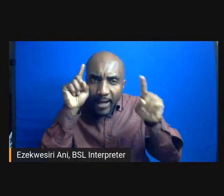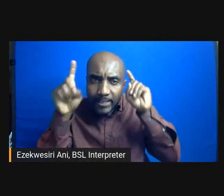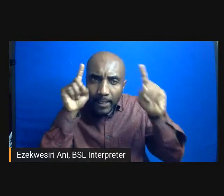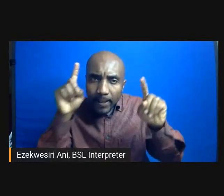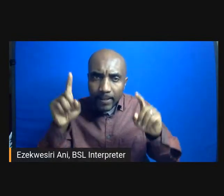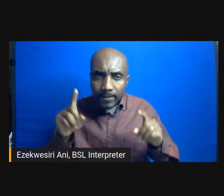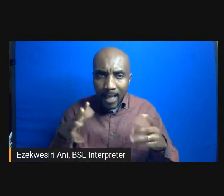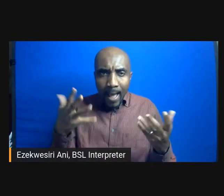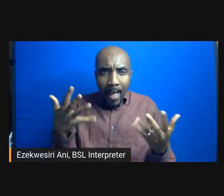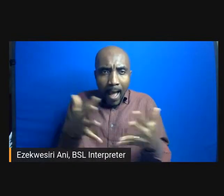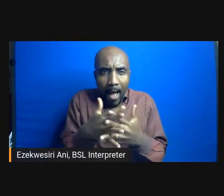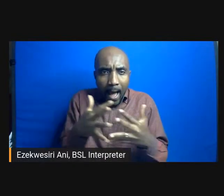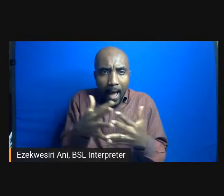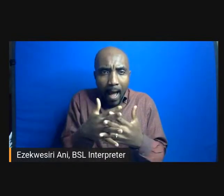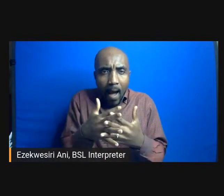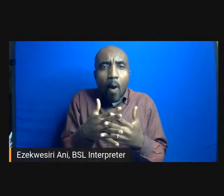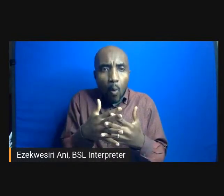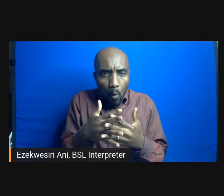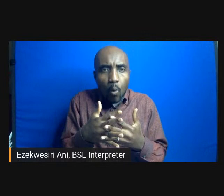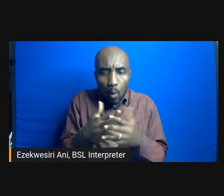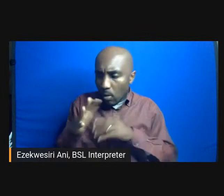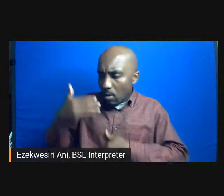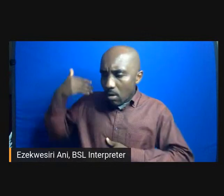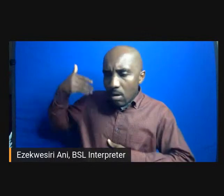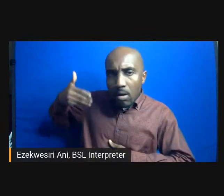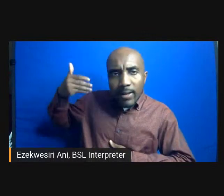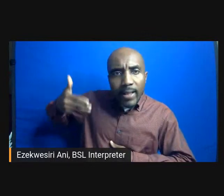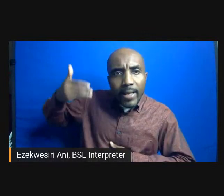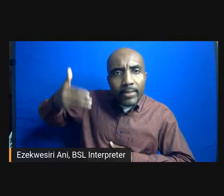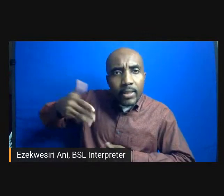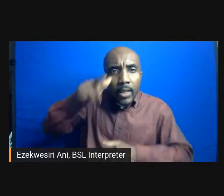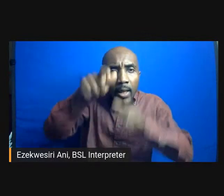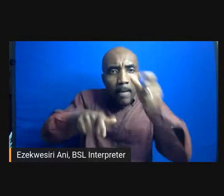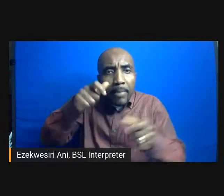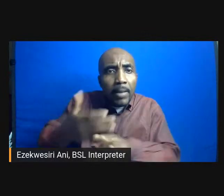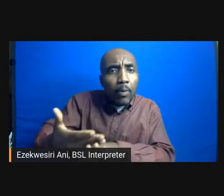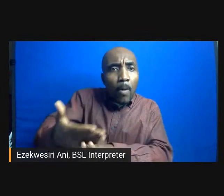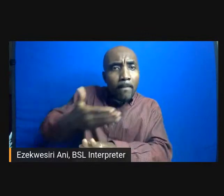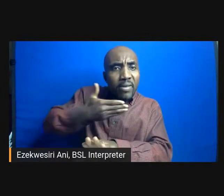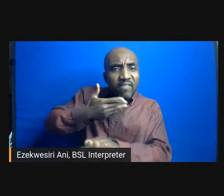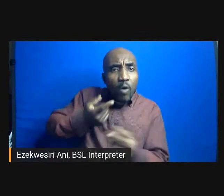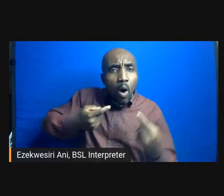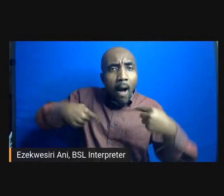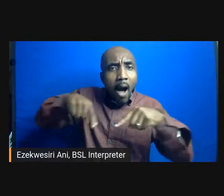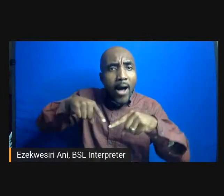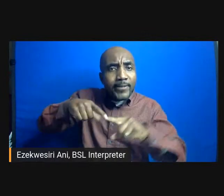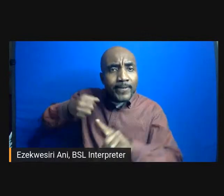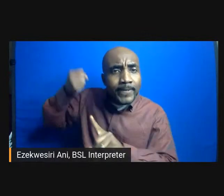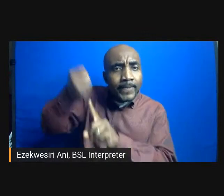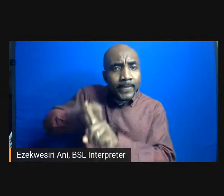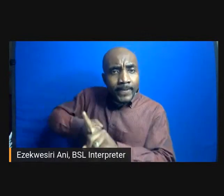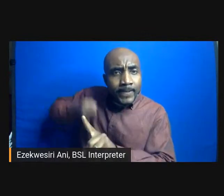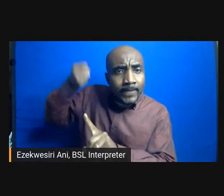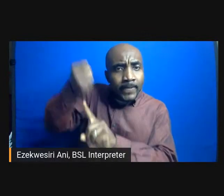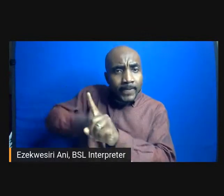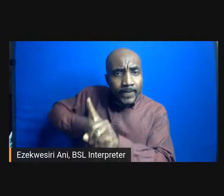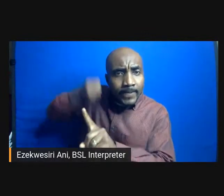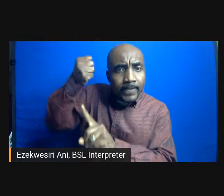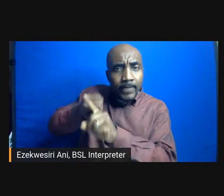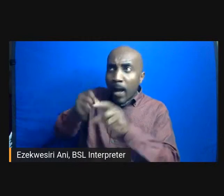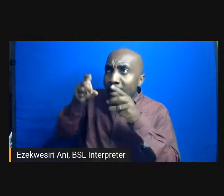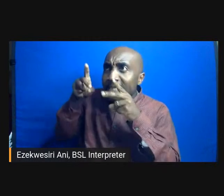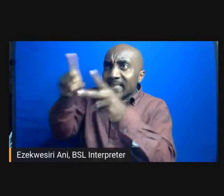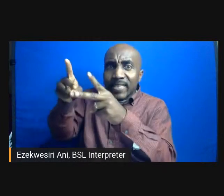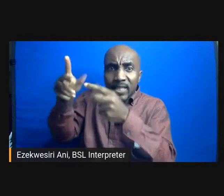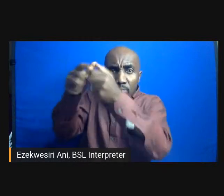how perhaps we build on the legacies of those who have gone before us and disrupt the systematic